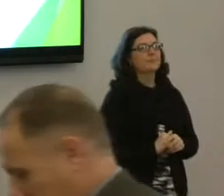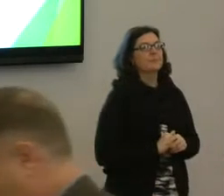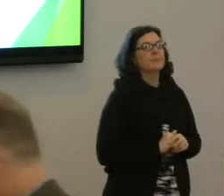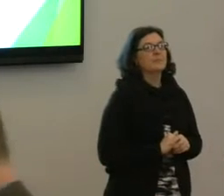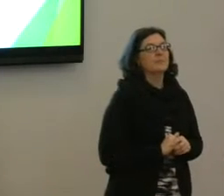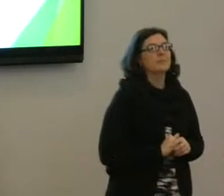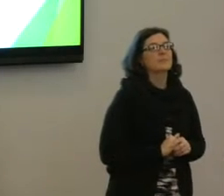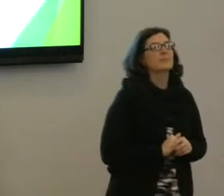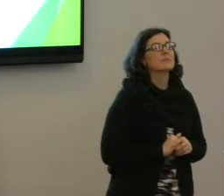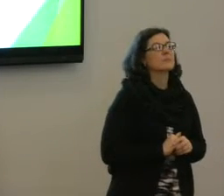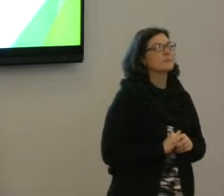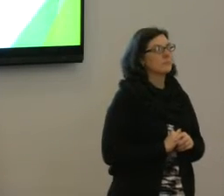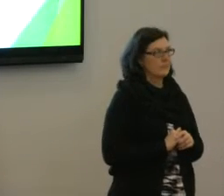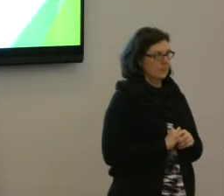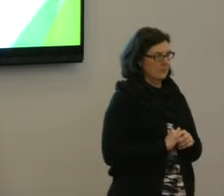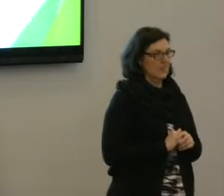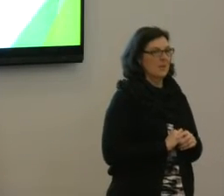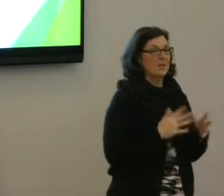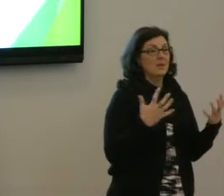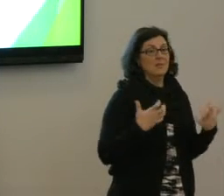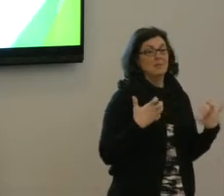People, I've had congregations say, "Bill,